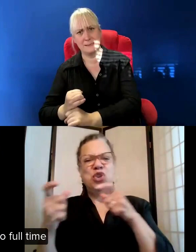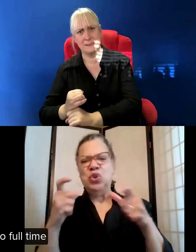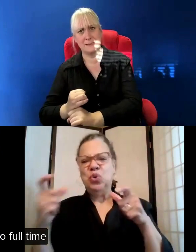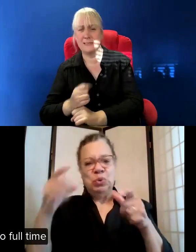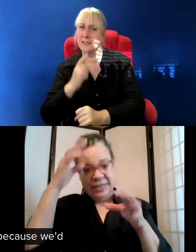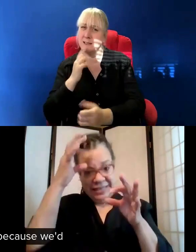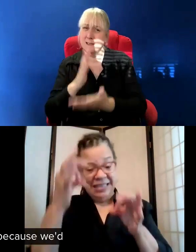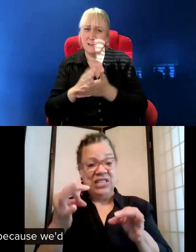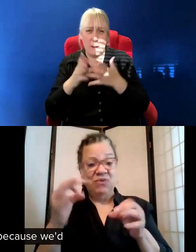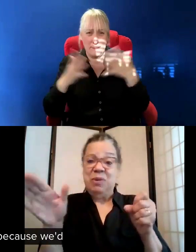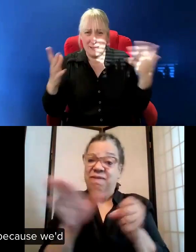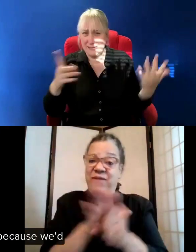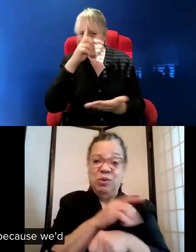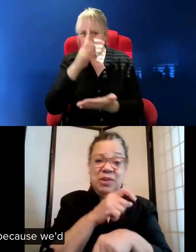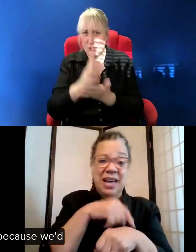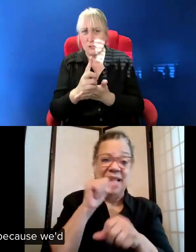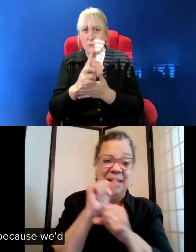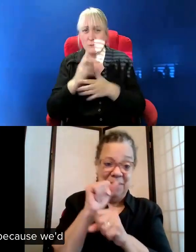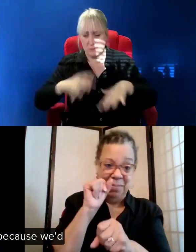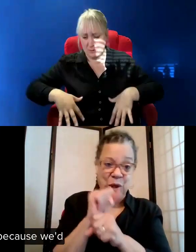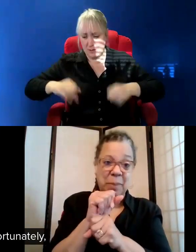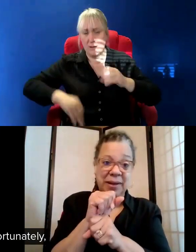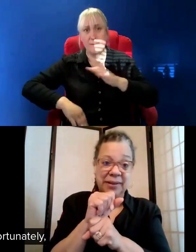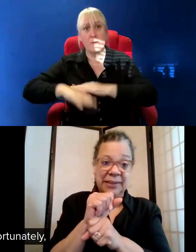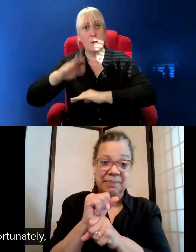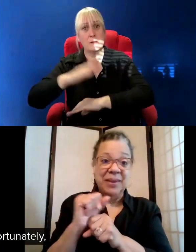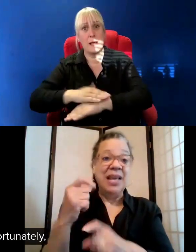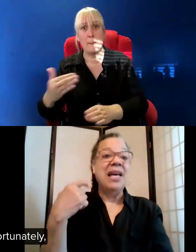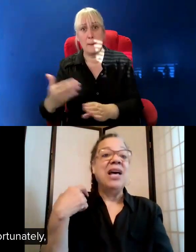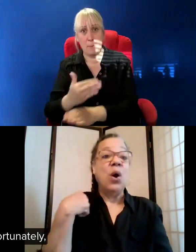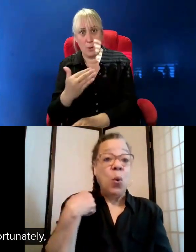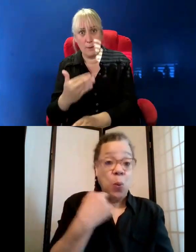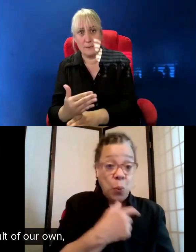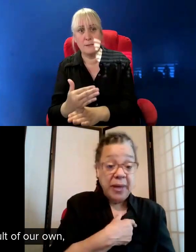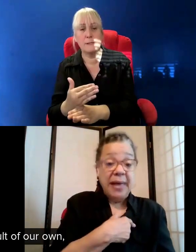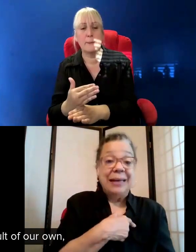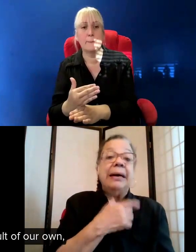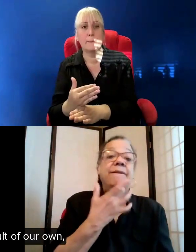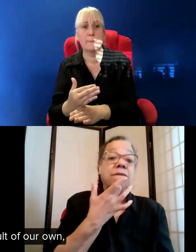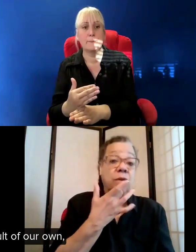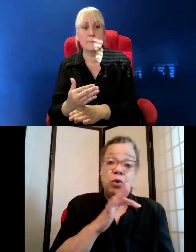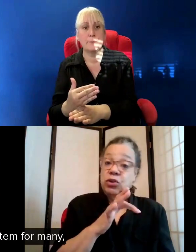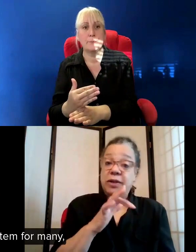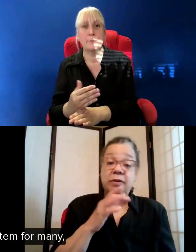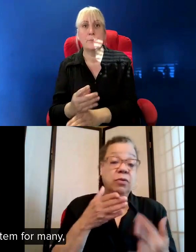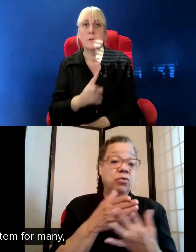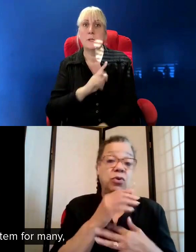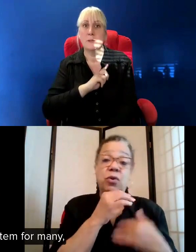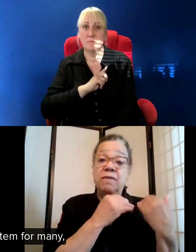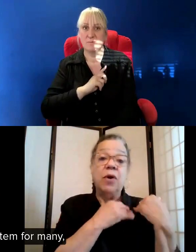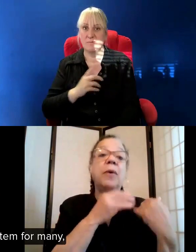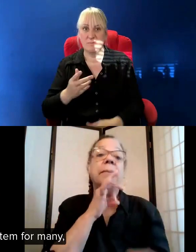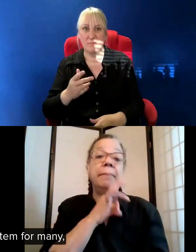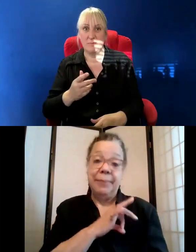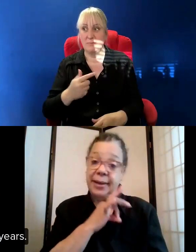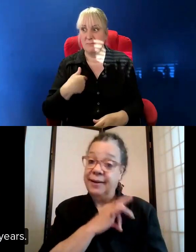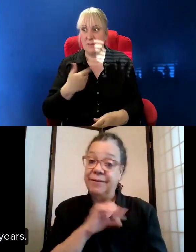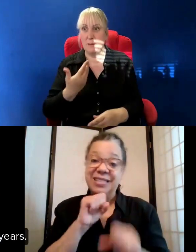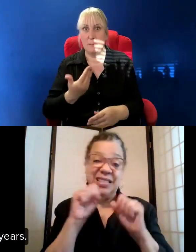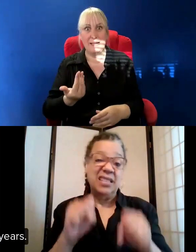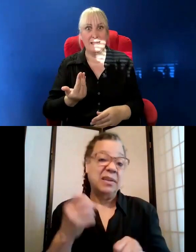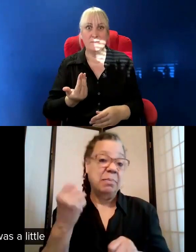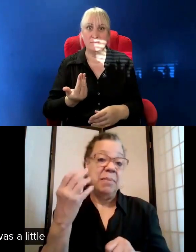to full-time employment, because we'd been, unfortunately, through no fault of our own, on benefit system for many,